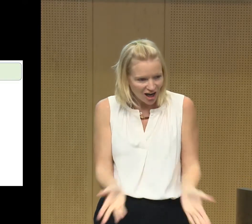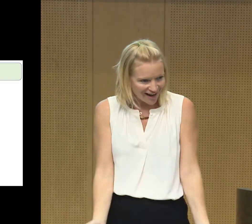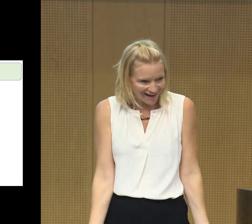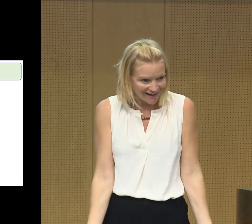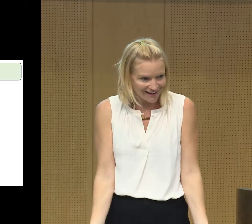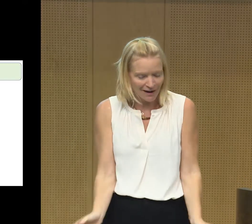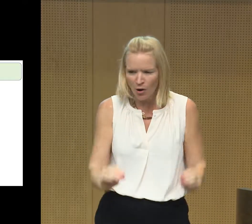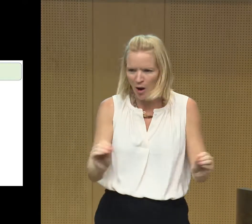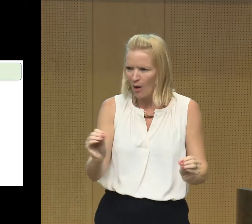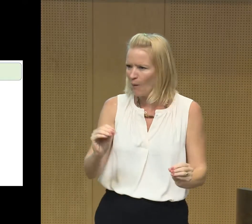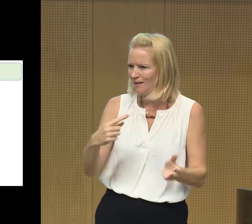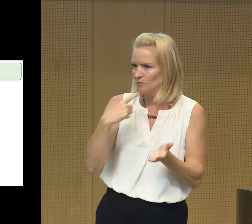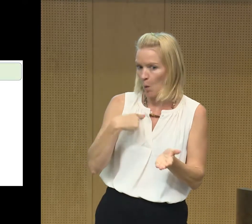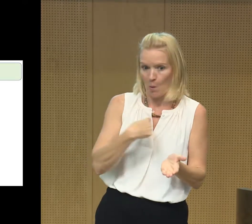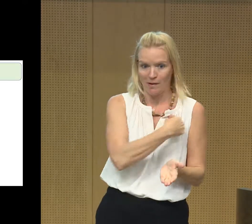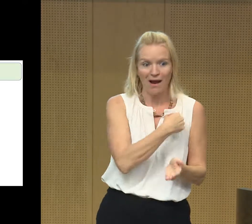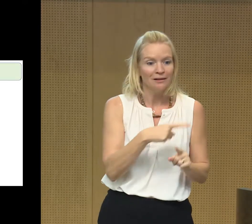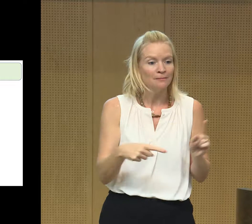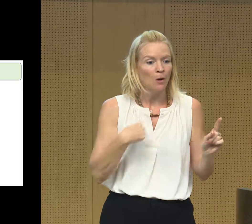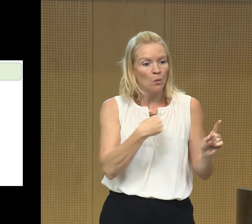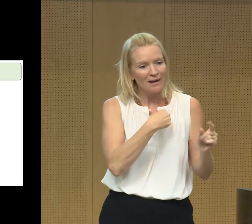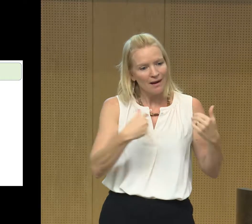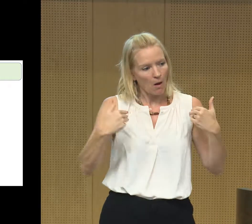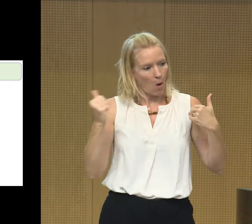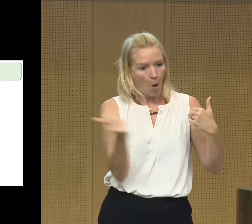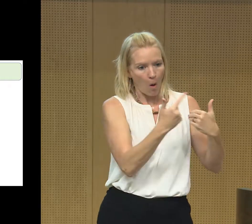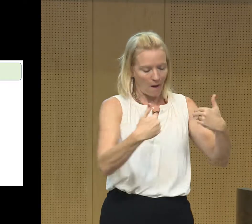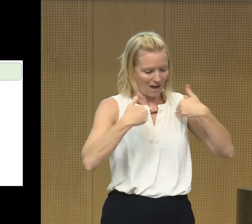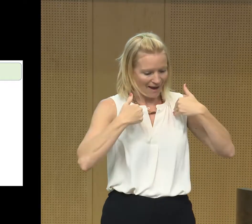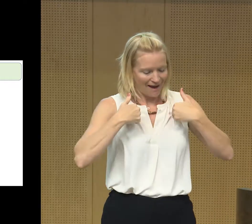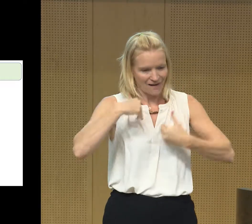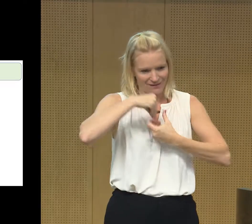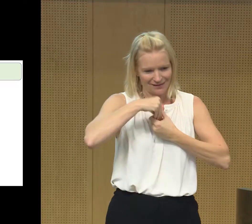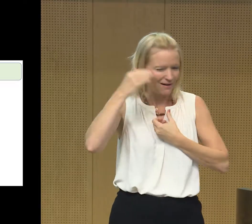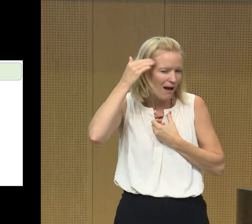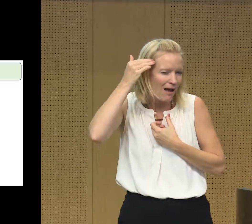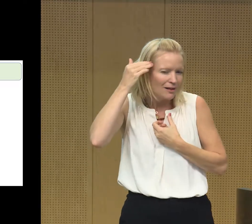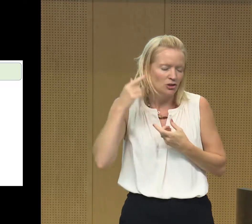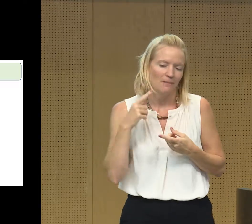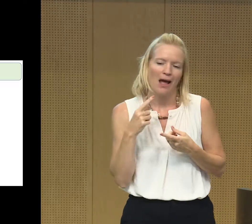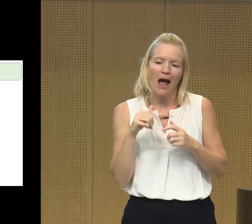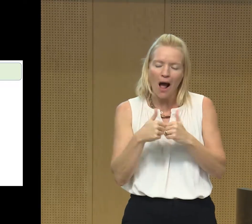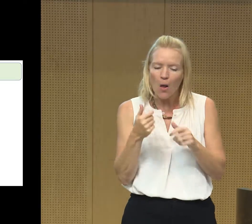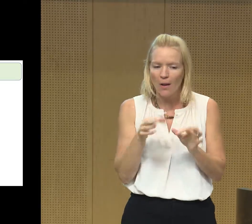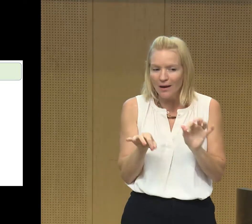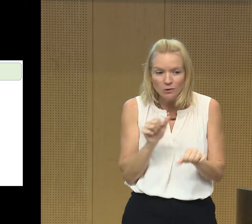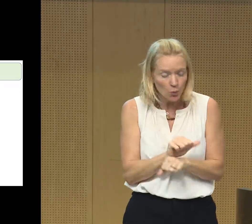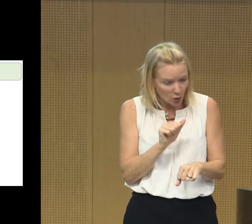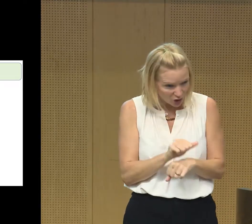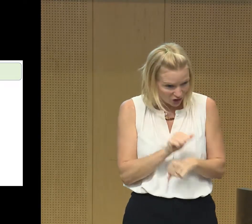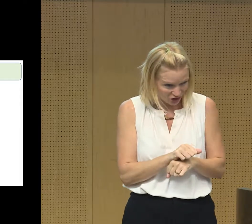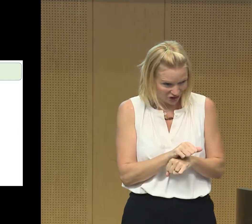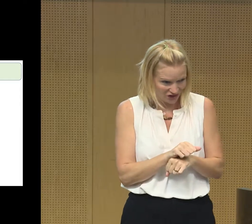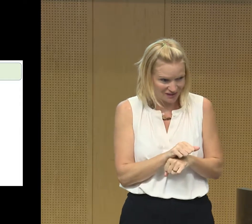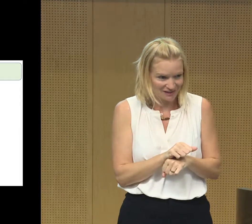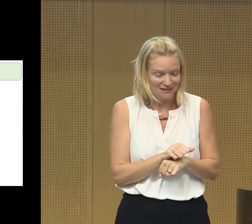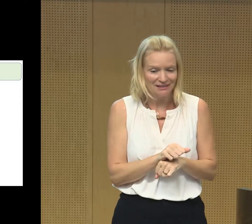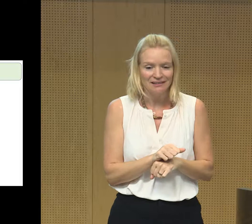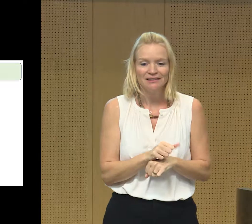rules on how we fingerspell well. No one told us how to do this, but we all have that knowledge about